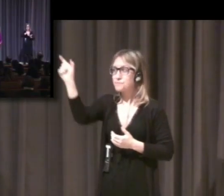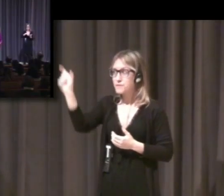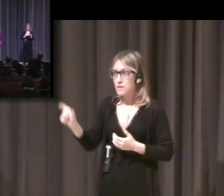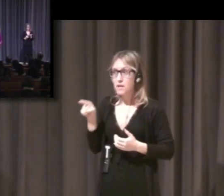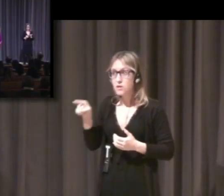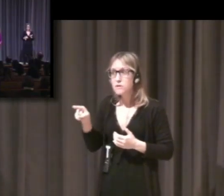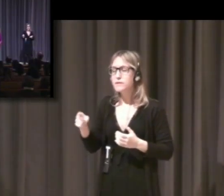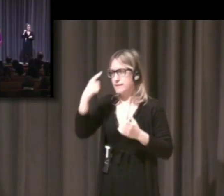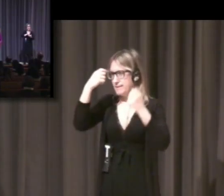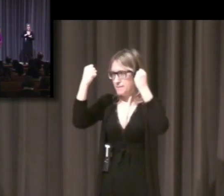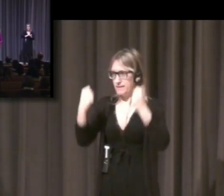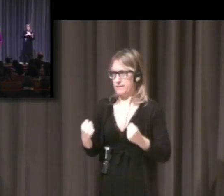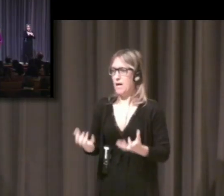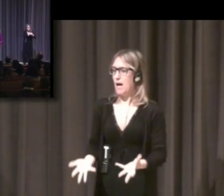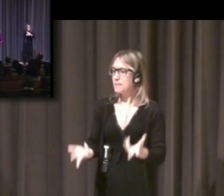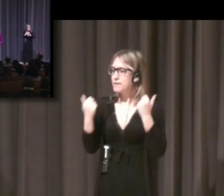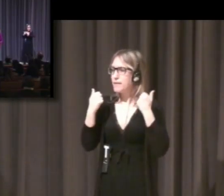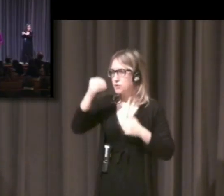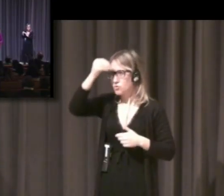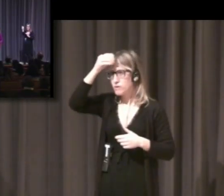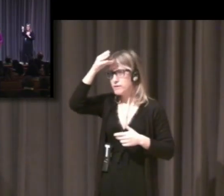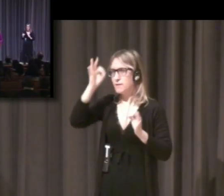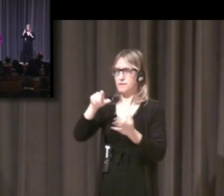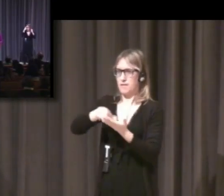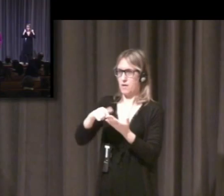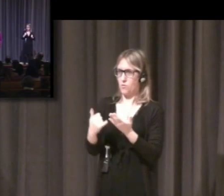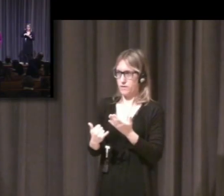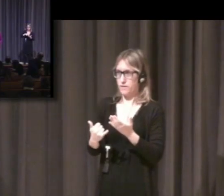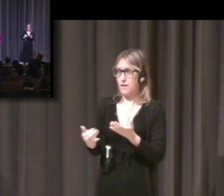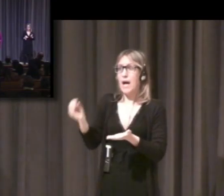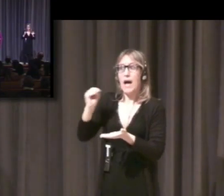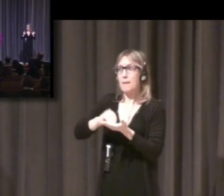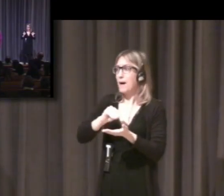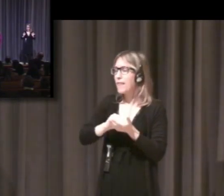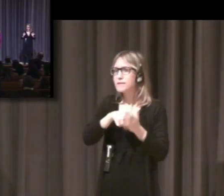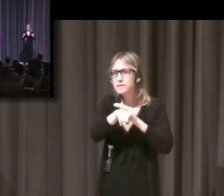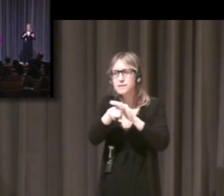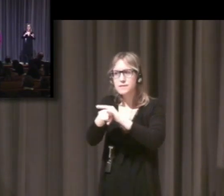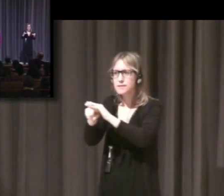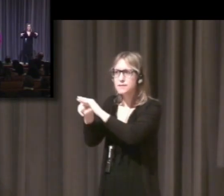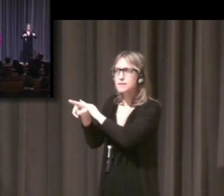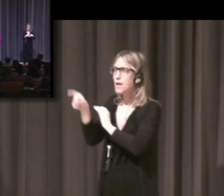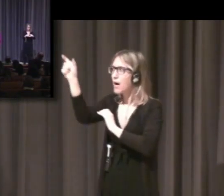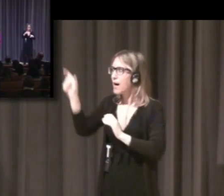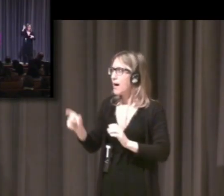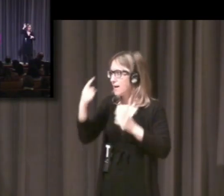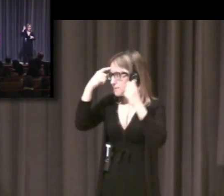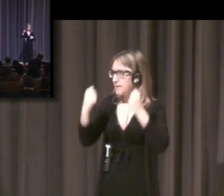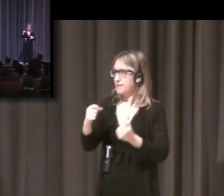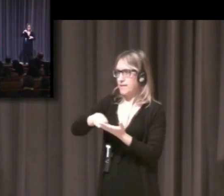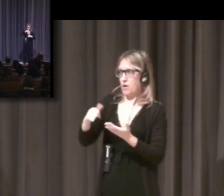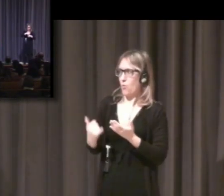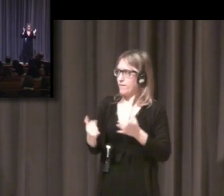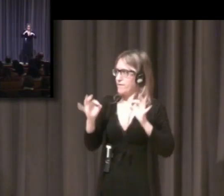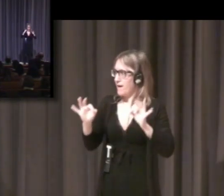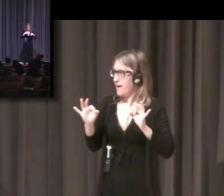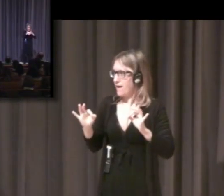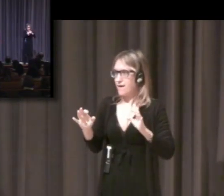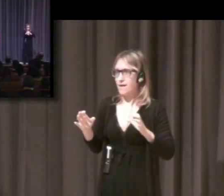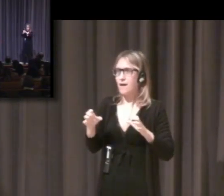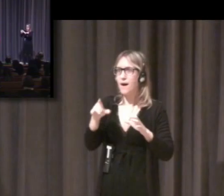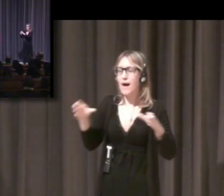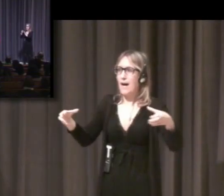specialist on a cochlear implant team because of this confusion that some people have between